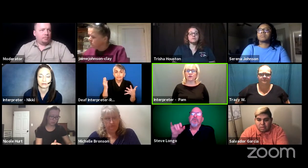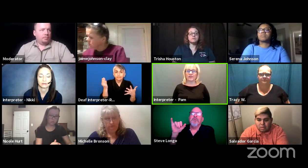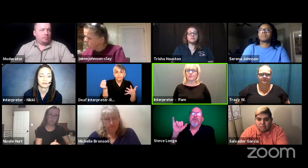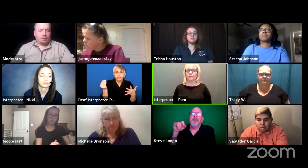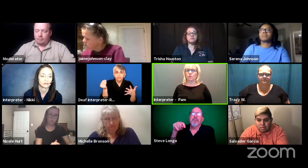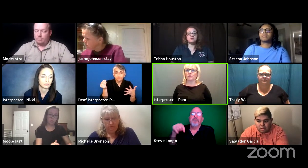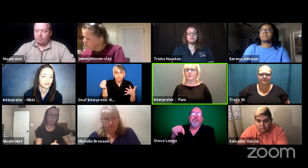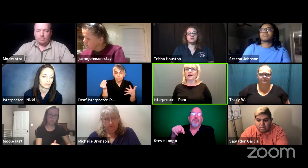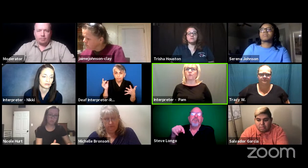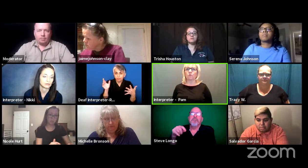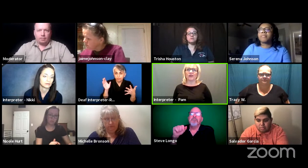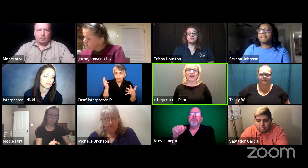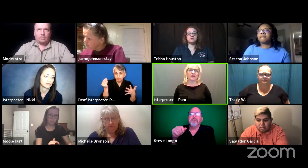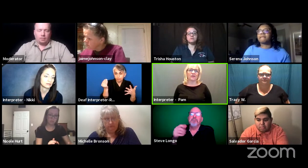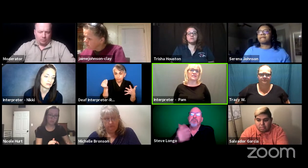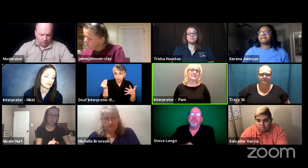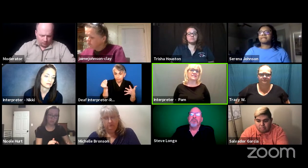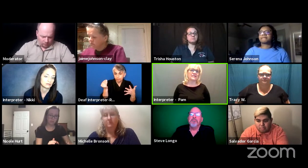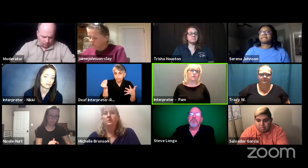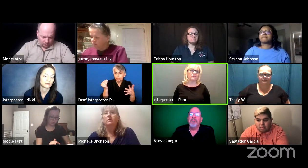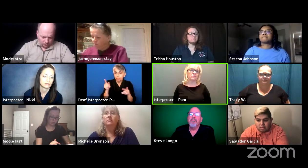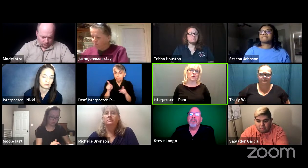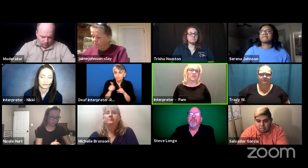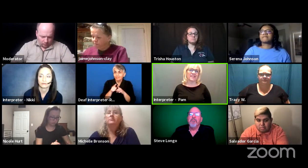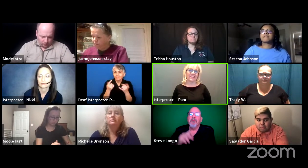December, that would land on December the 14th